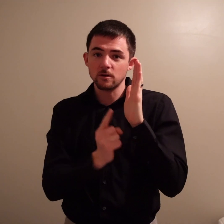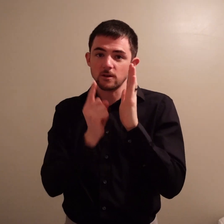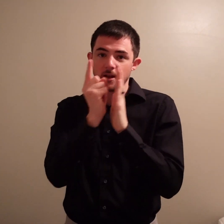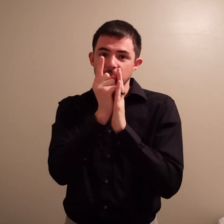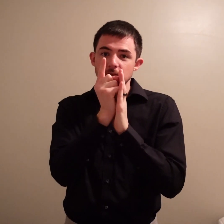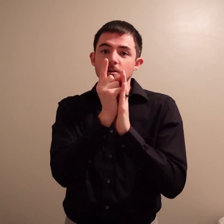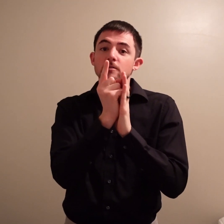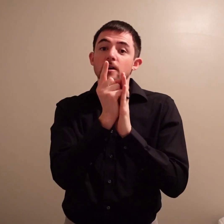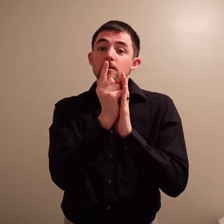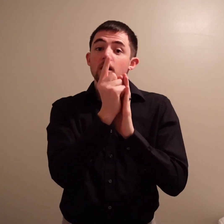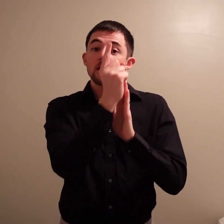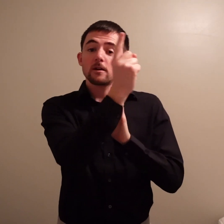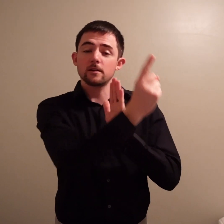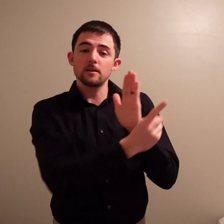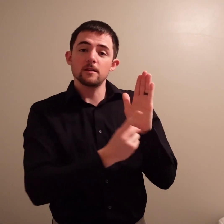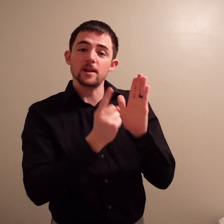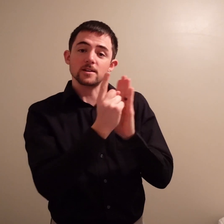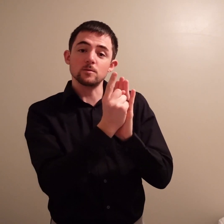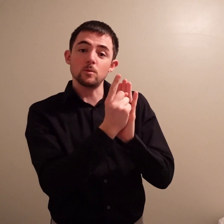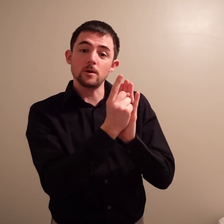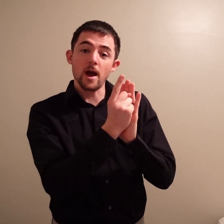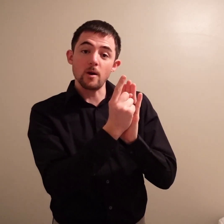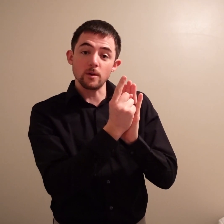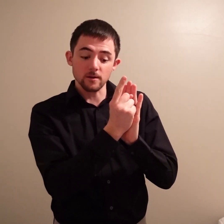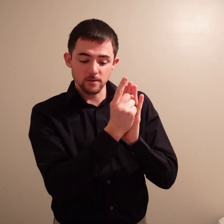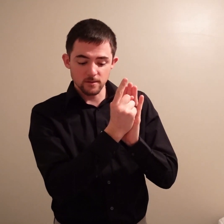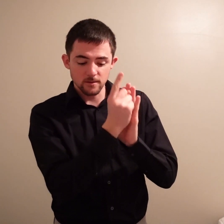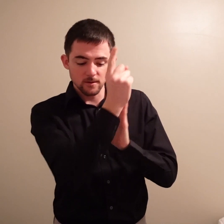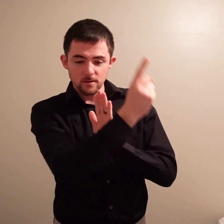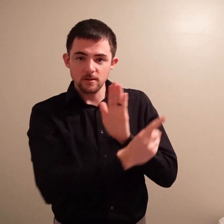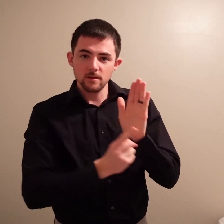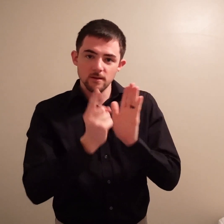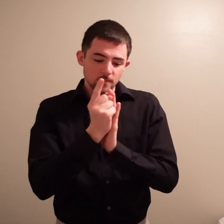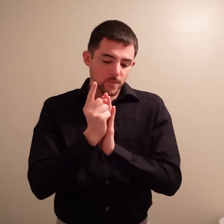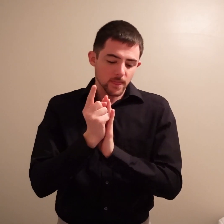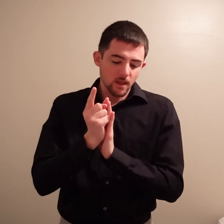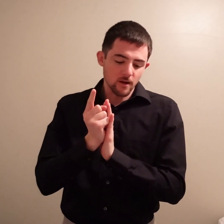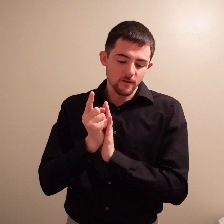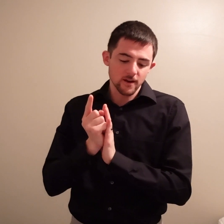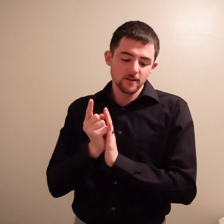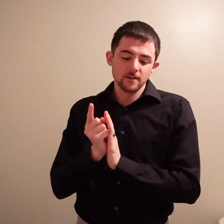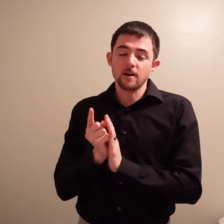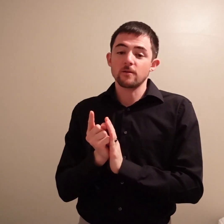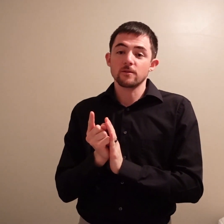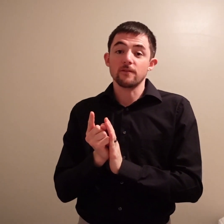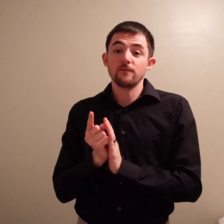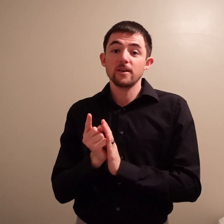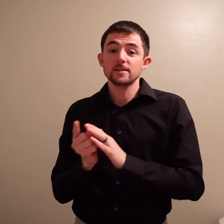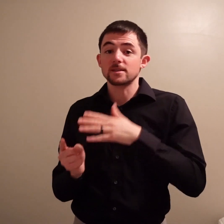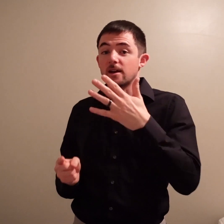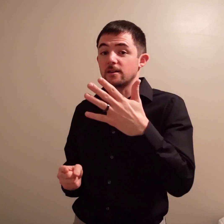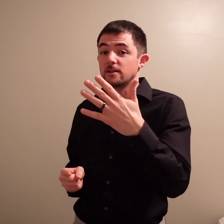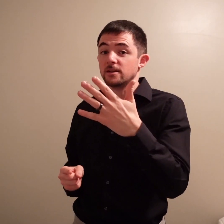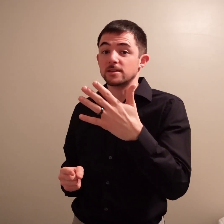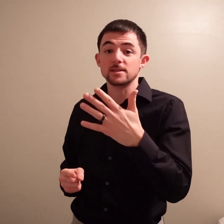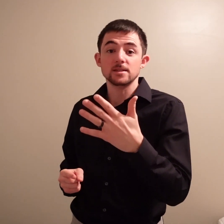like it's going around a clock. That's hour. All right, now the 5th sign is the sign